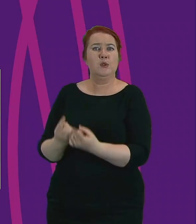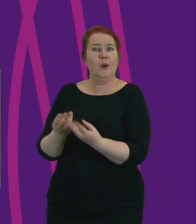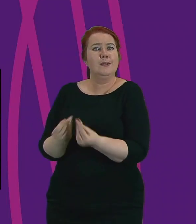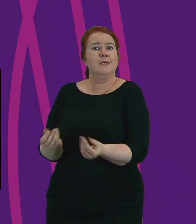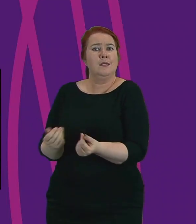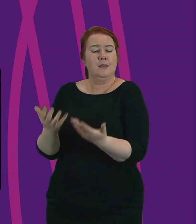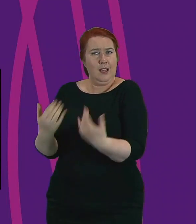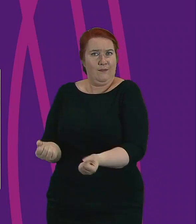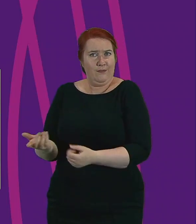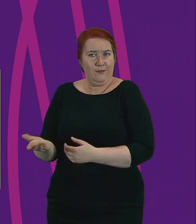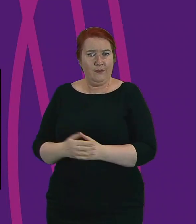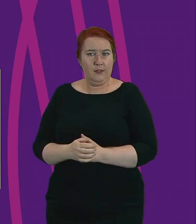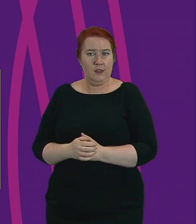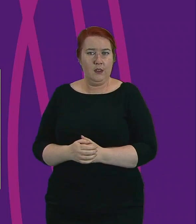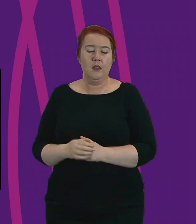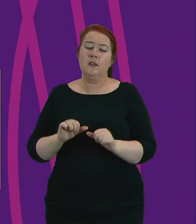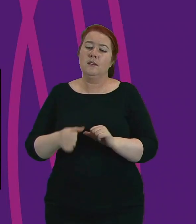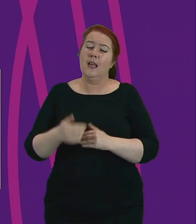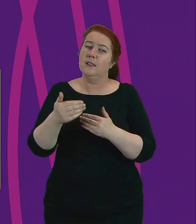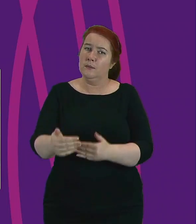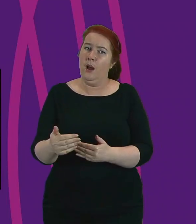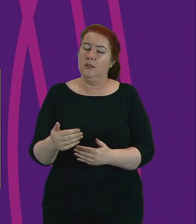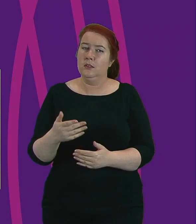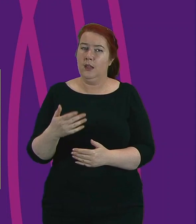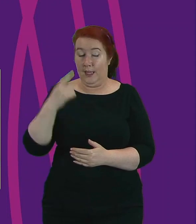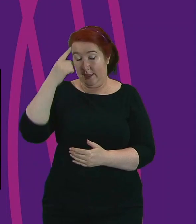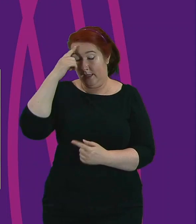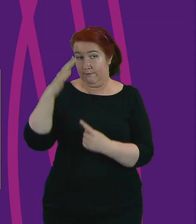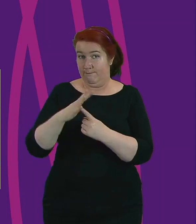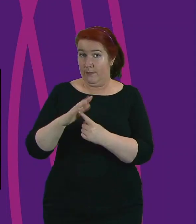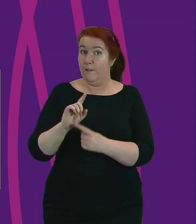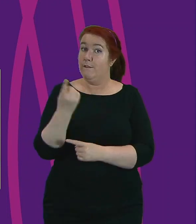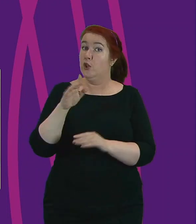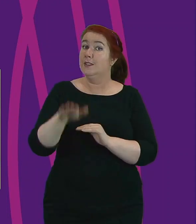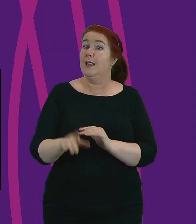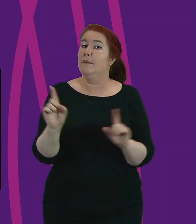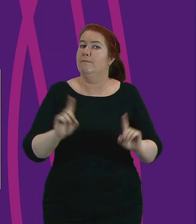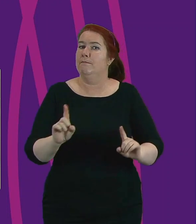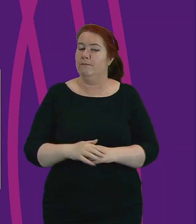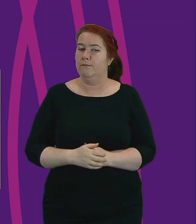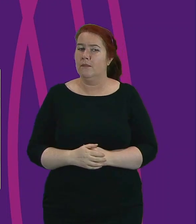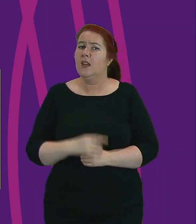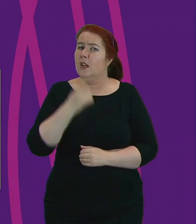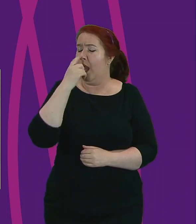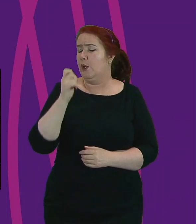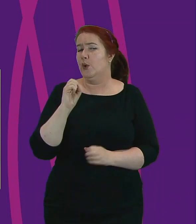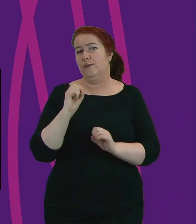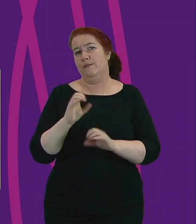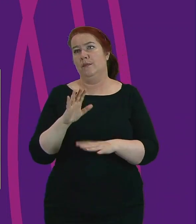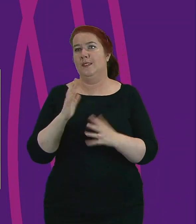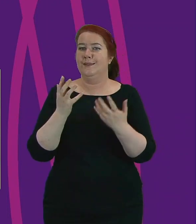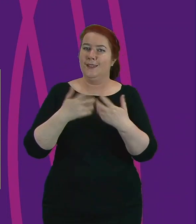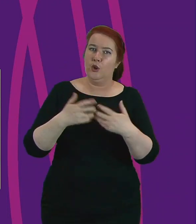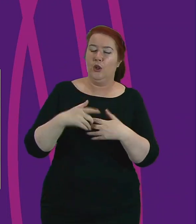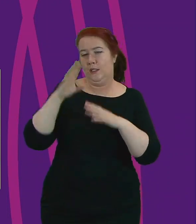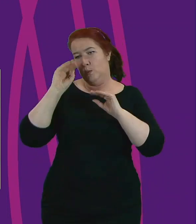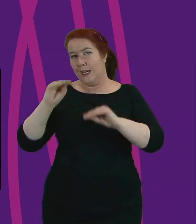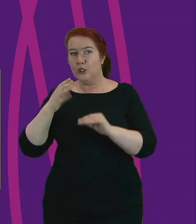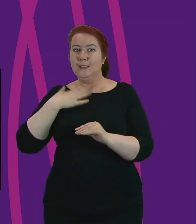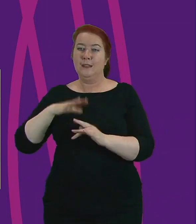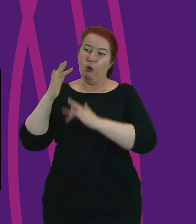focus the next part of this on, I think, what's the essential first step. Now, I could write about technology and education, given the need for online learning